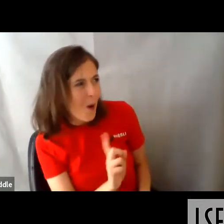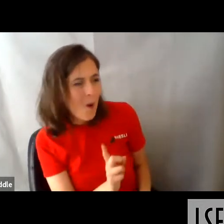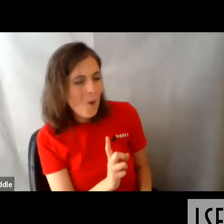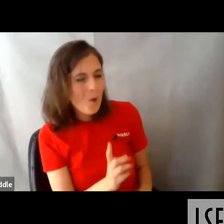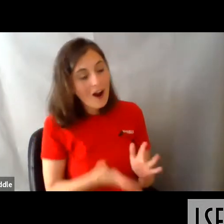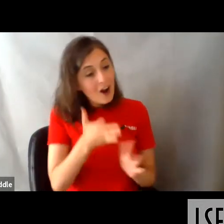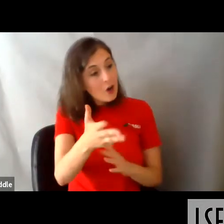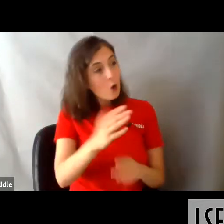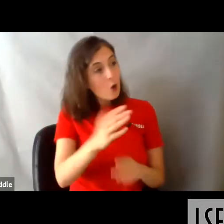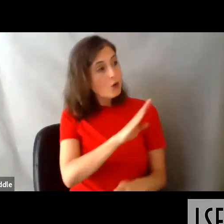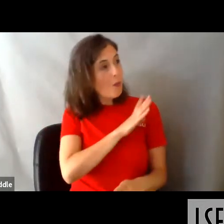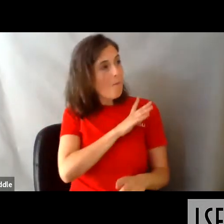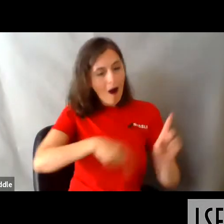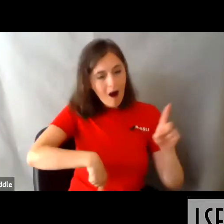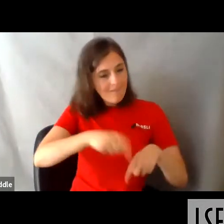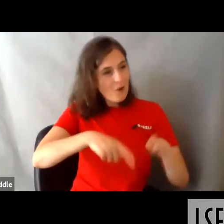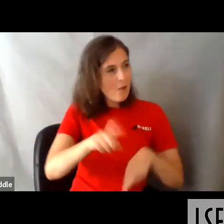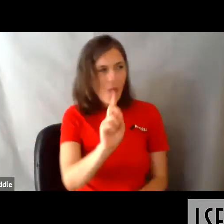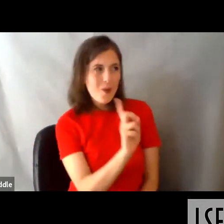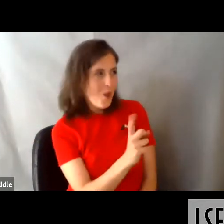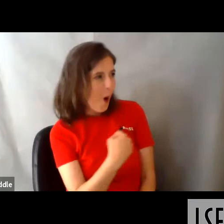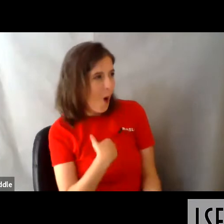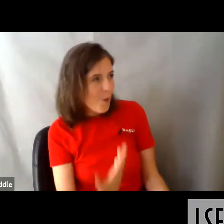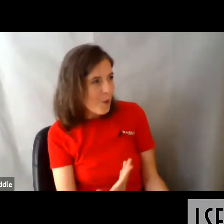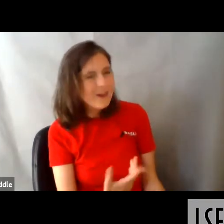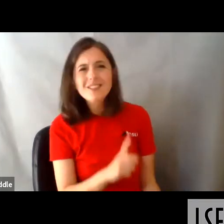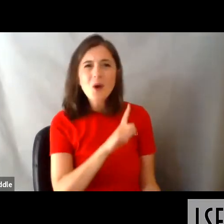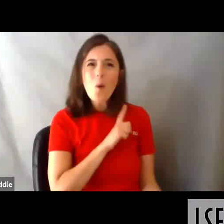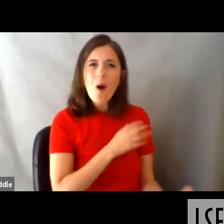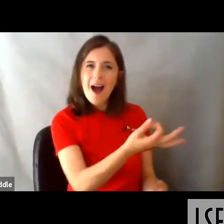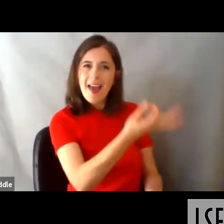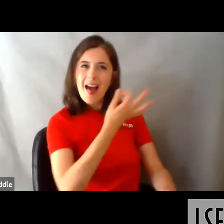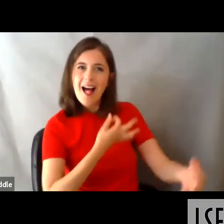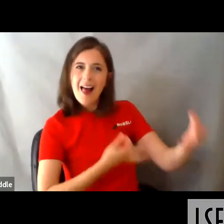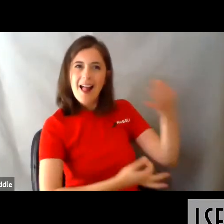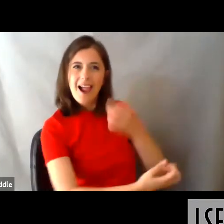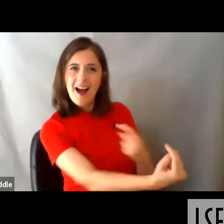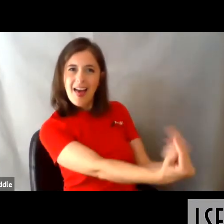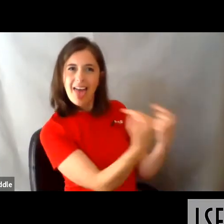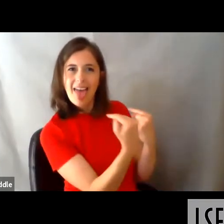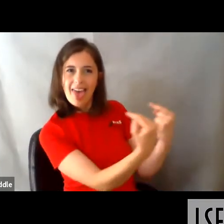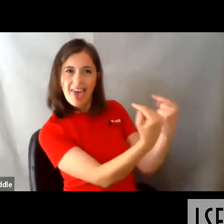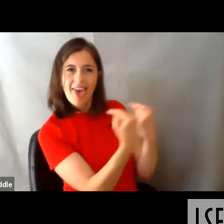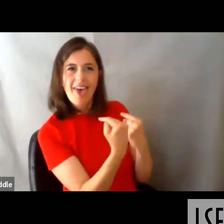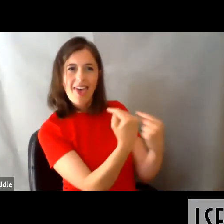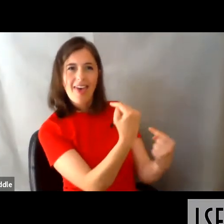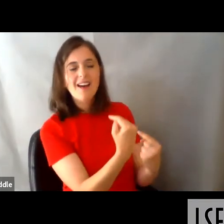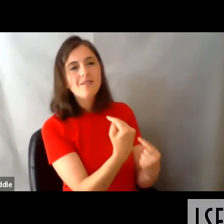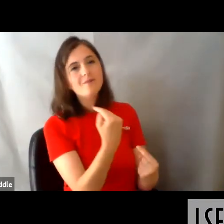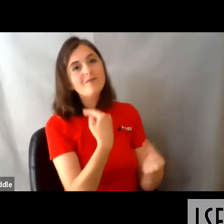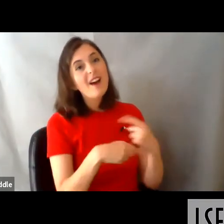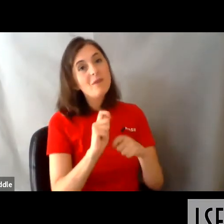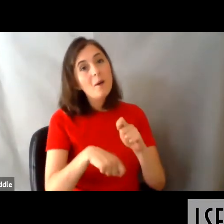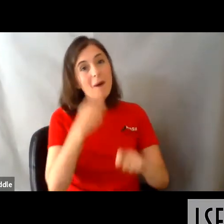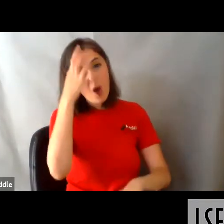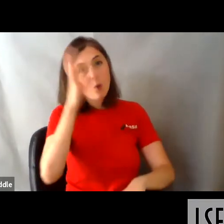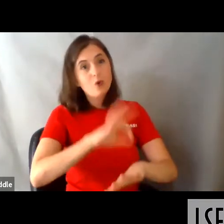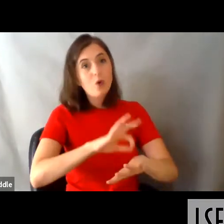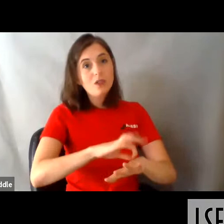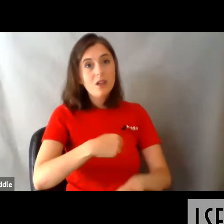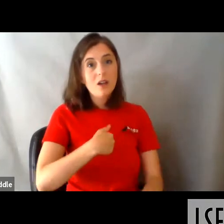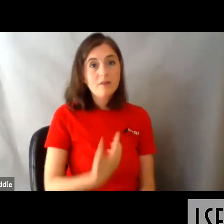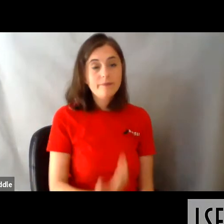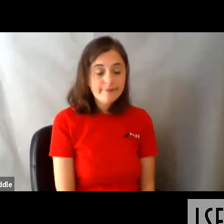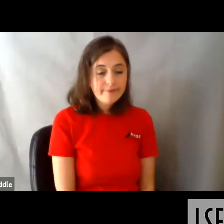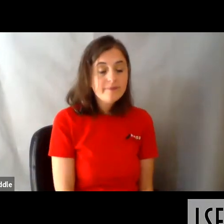or playing football in the park. So why the persecution? I have become my own prof.